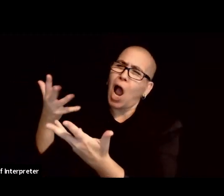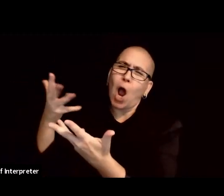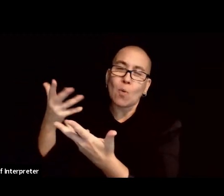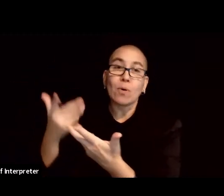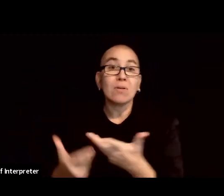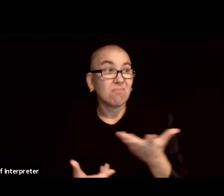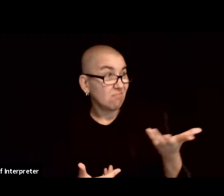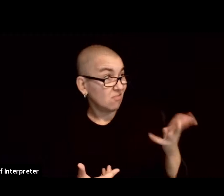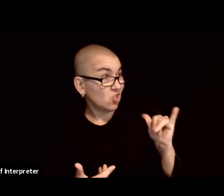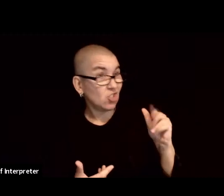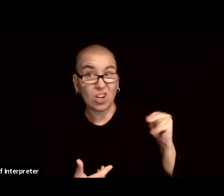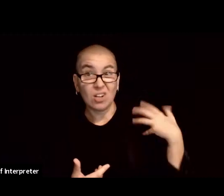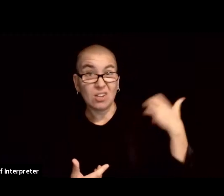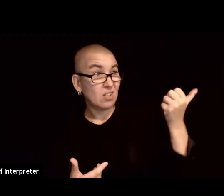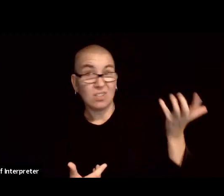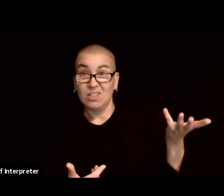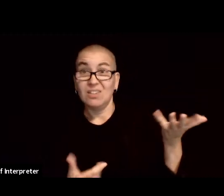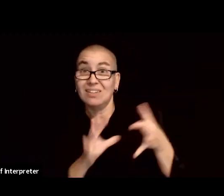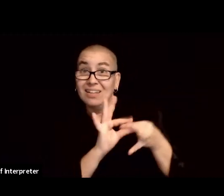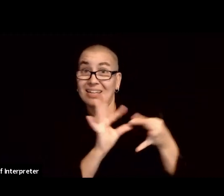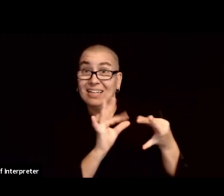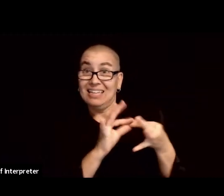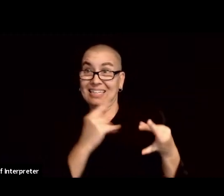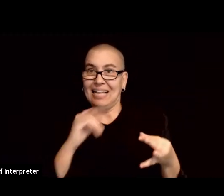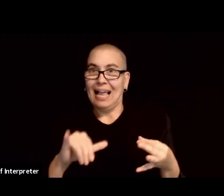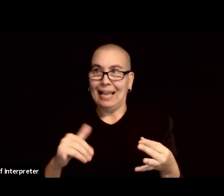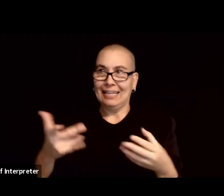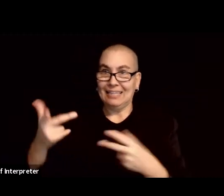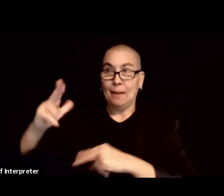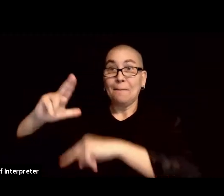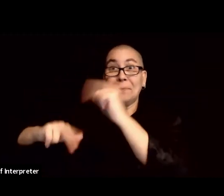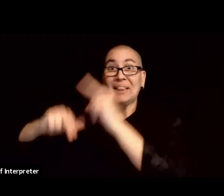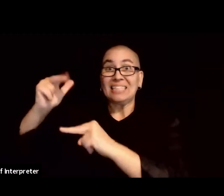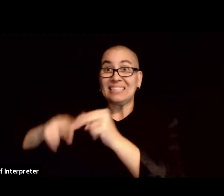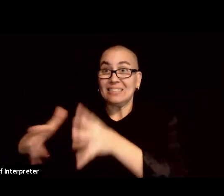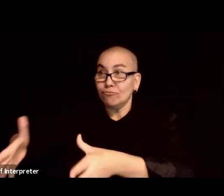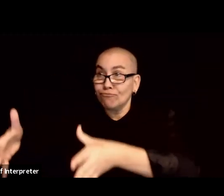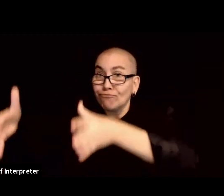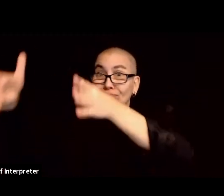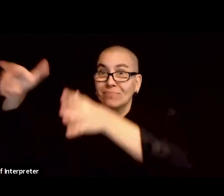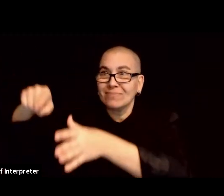within the system that are very old, and their physical